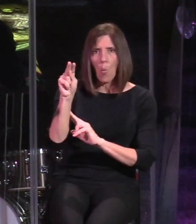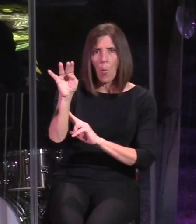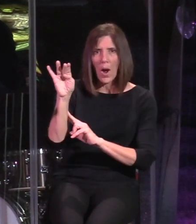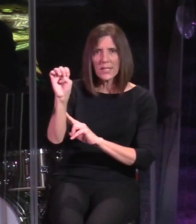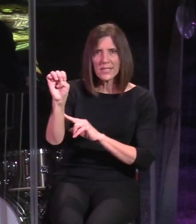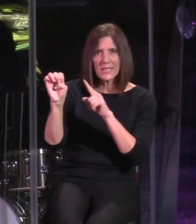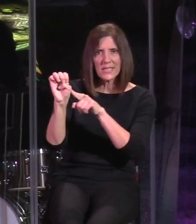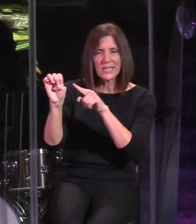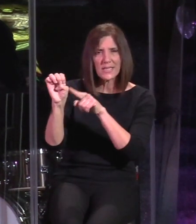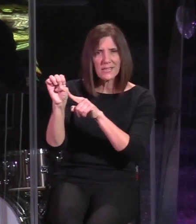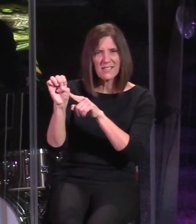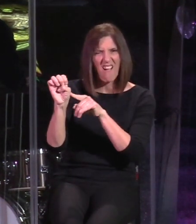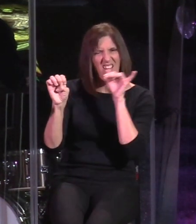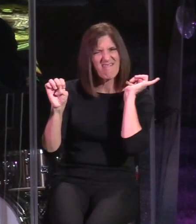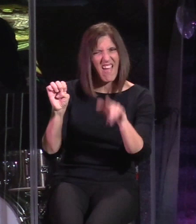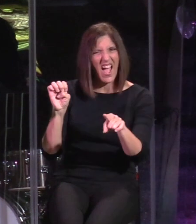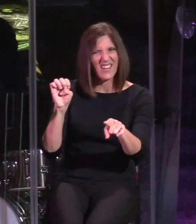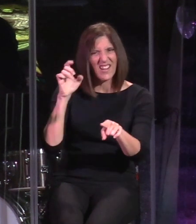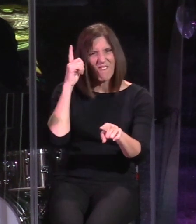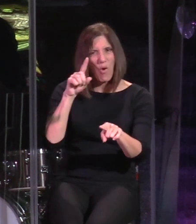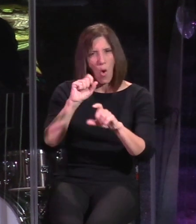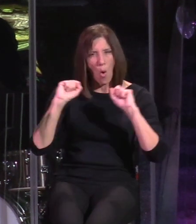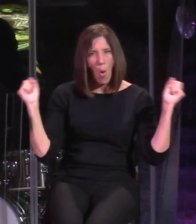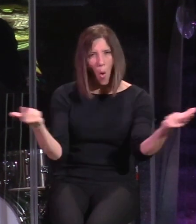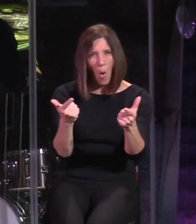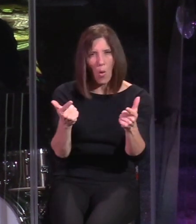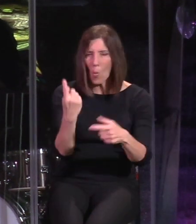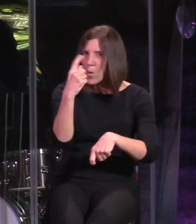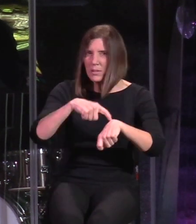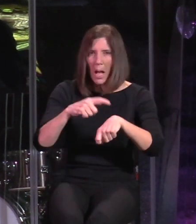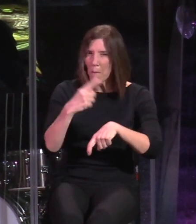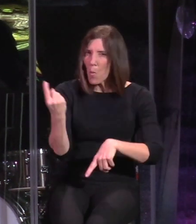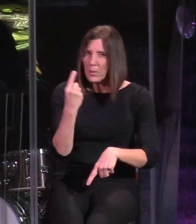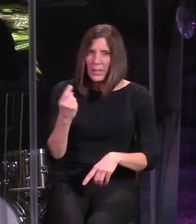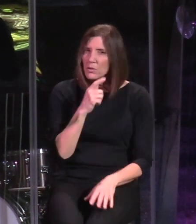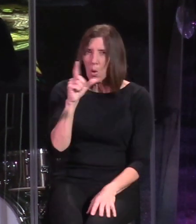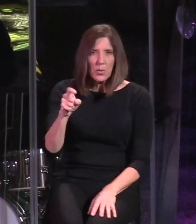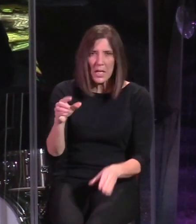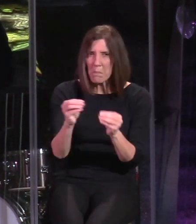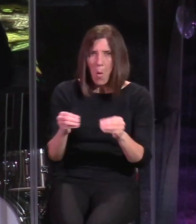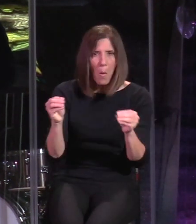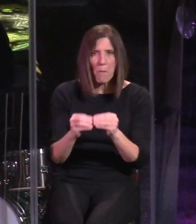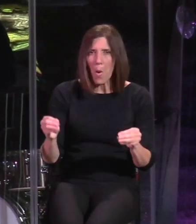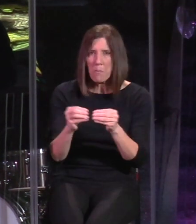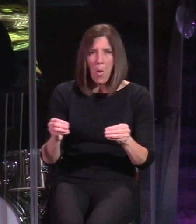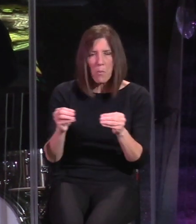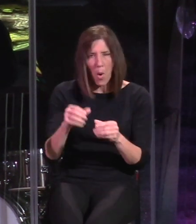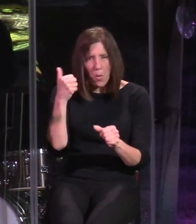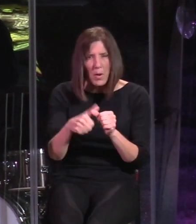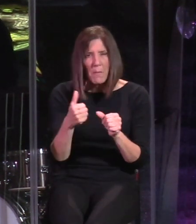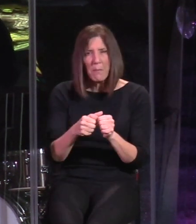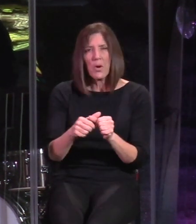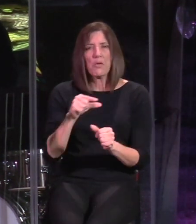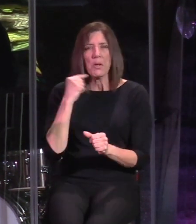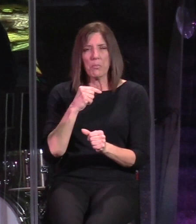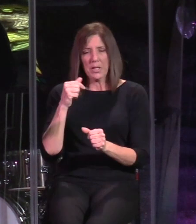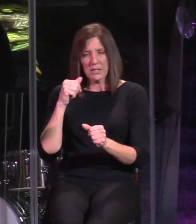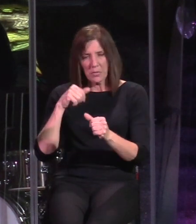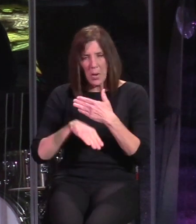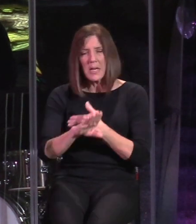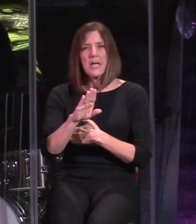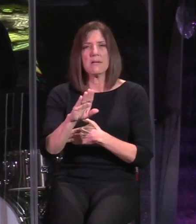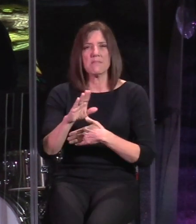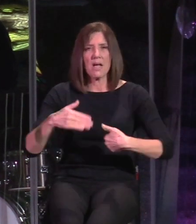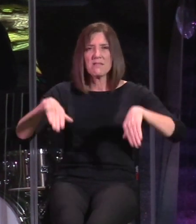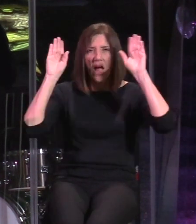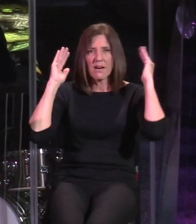thus securing an eternal redemption. We're hearing of the finality of Jesus'